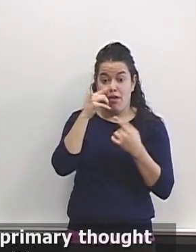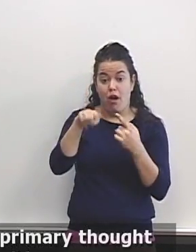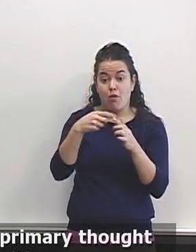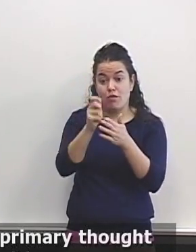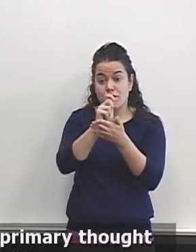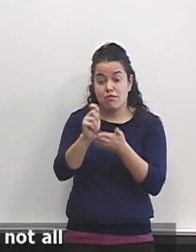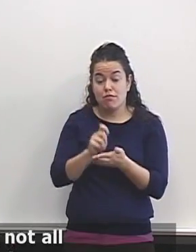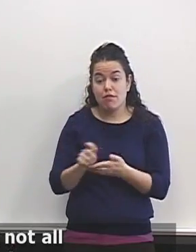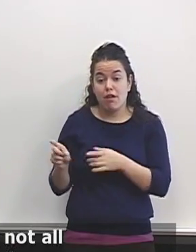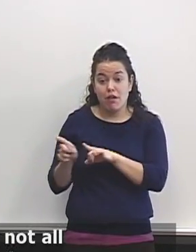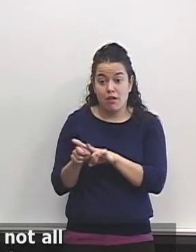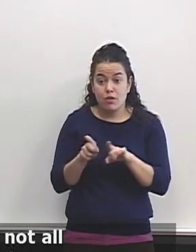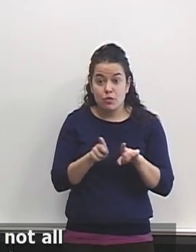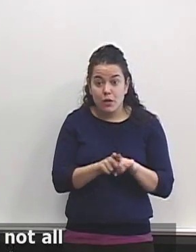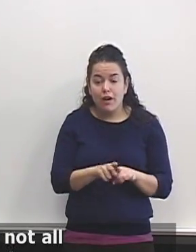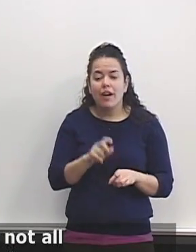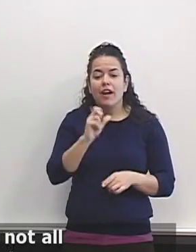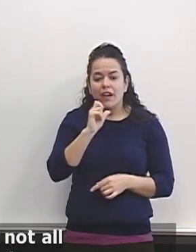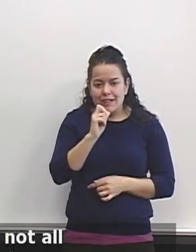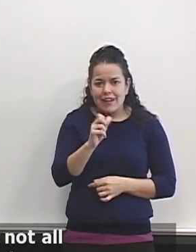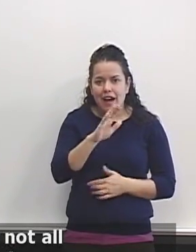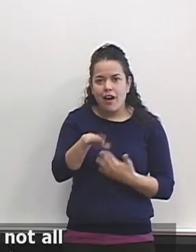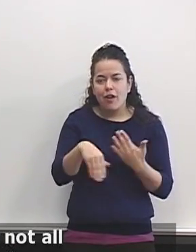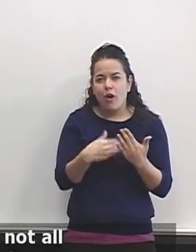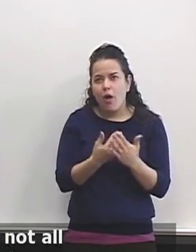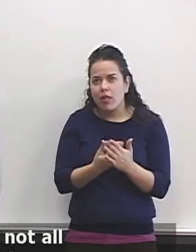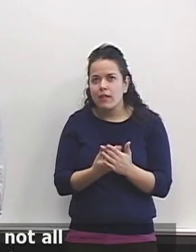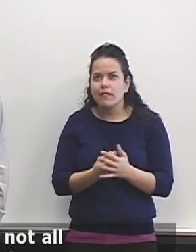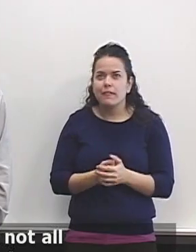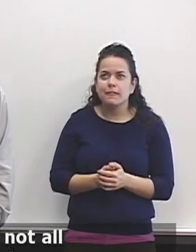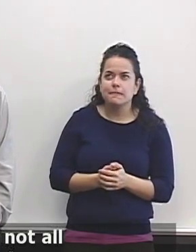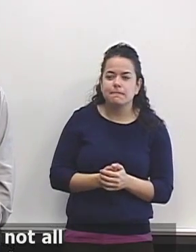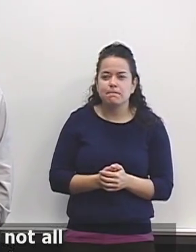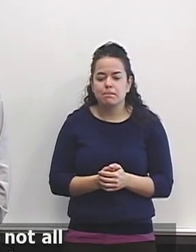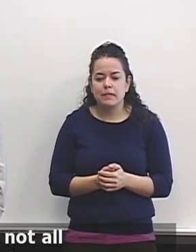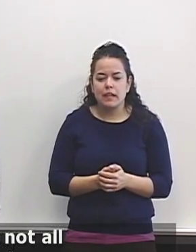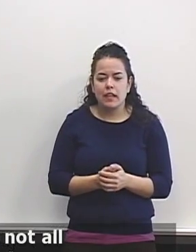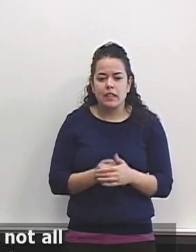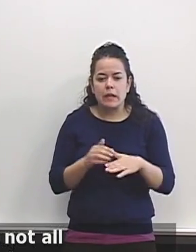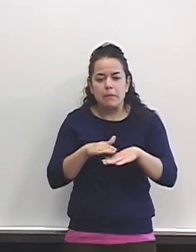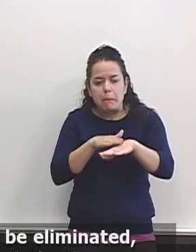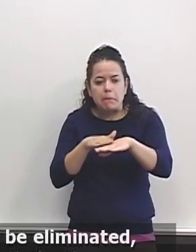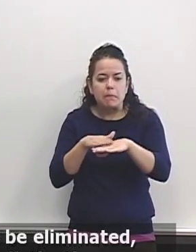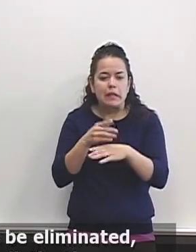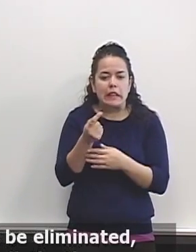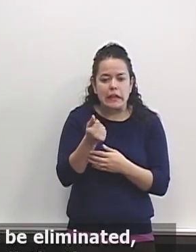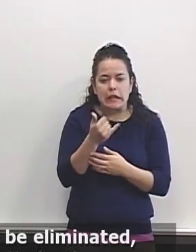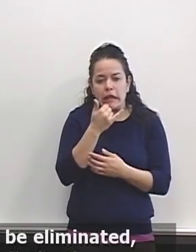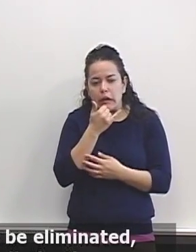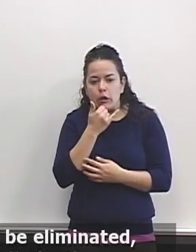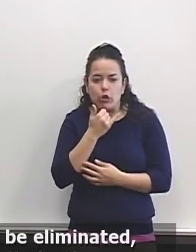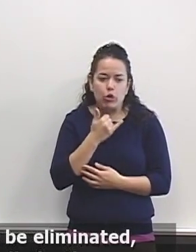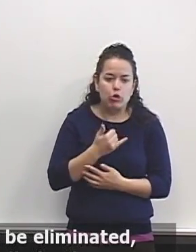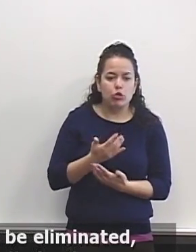writing, that not all of the surface errors are going to be